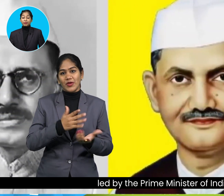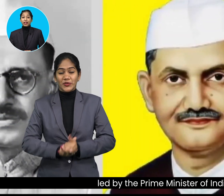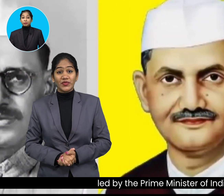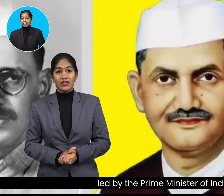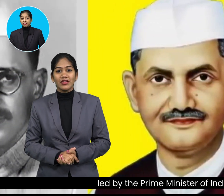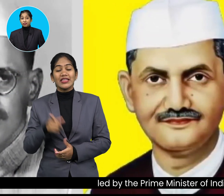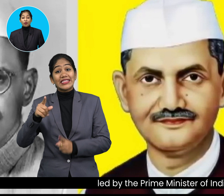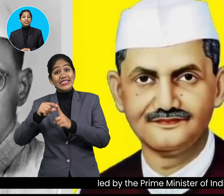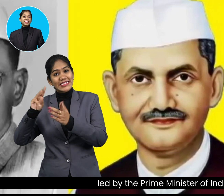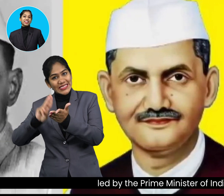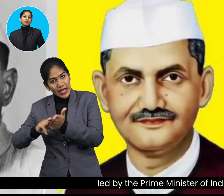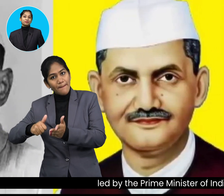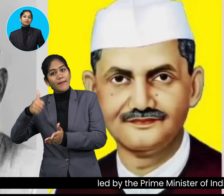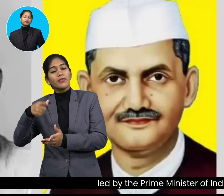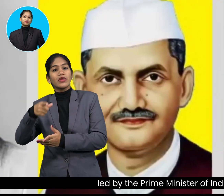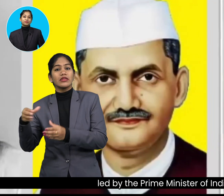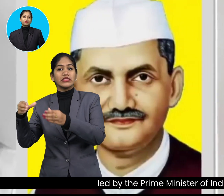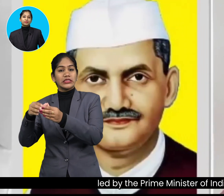led by the Prime Minister of India,